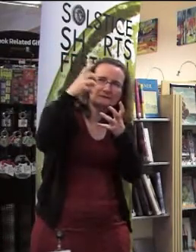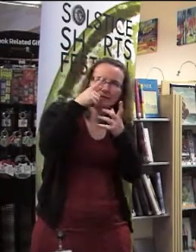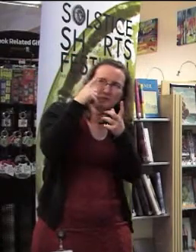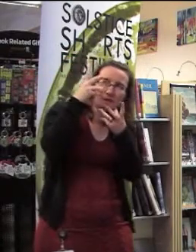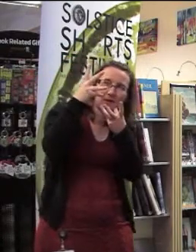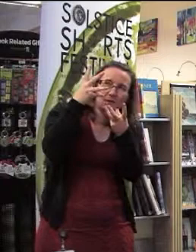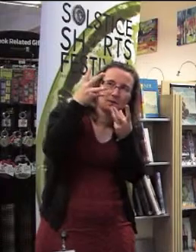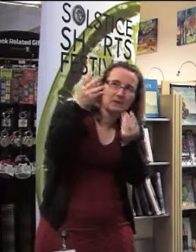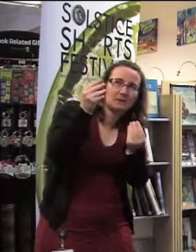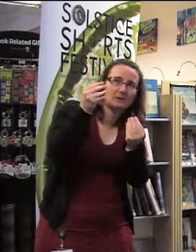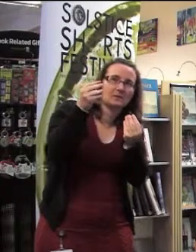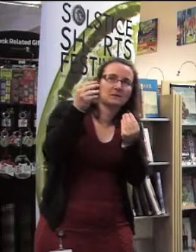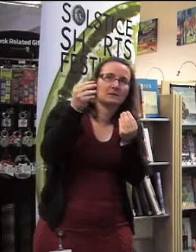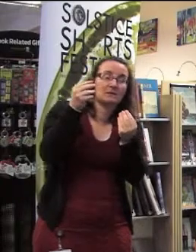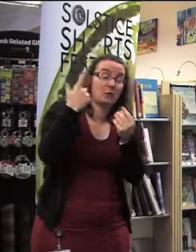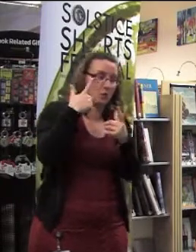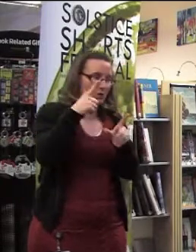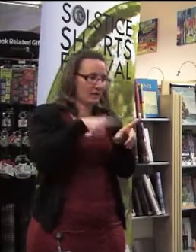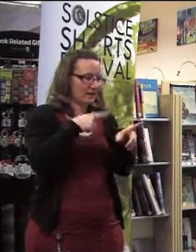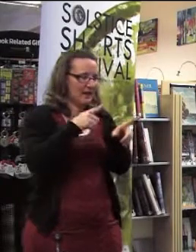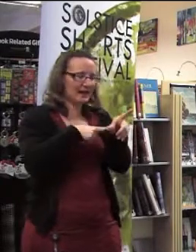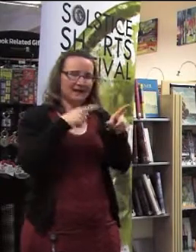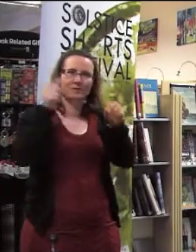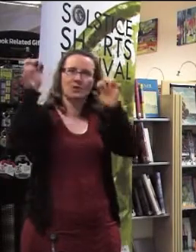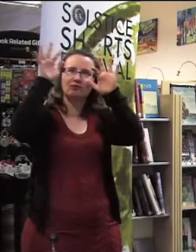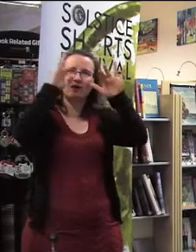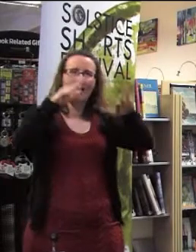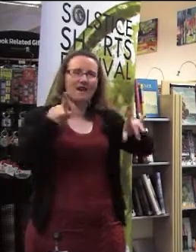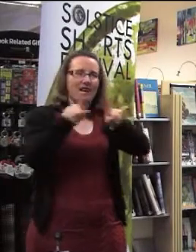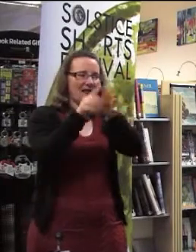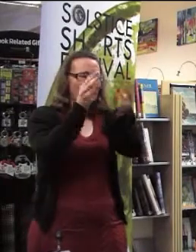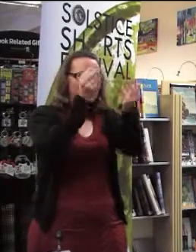The years when the rain is ash.